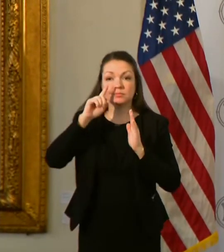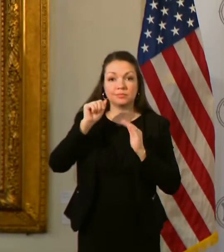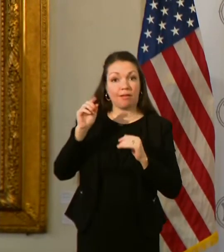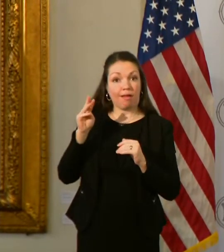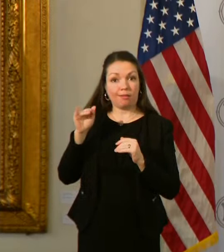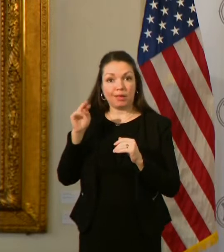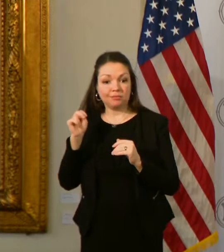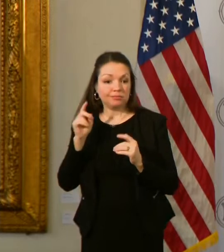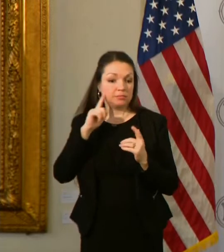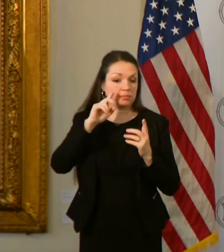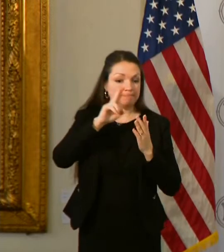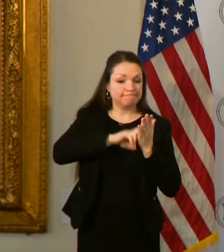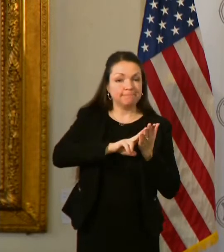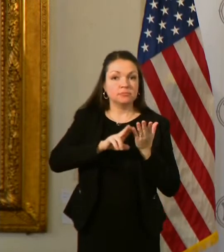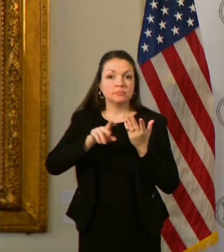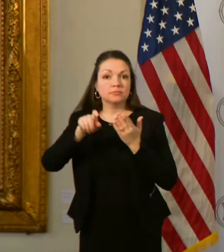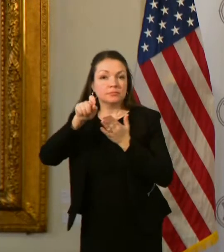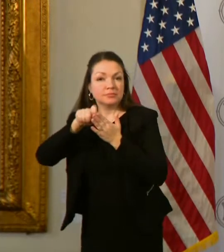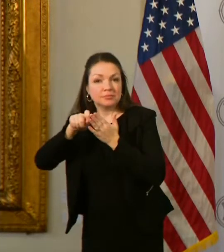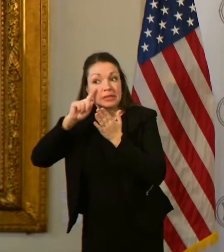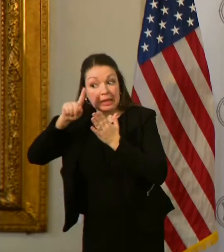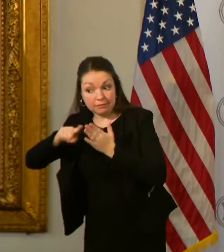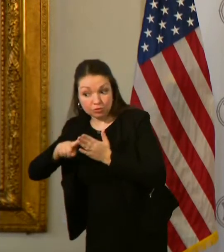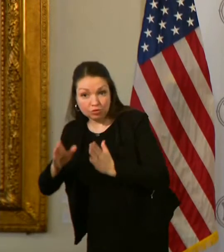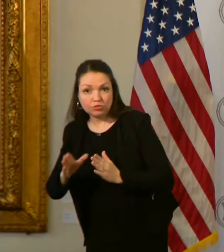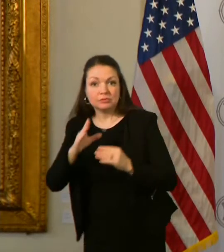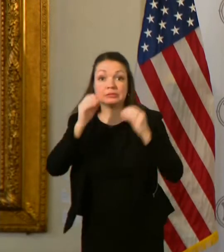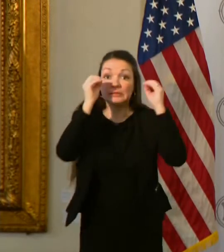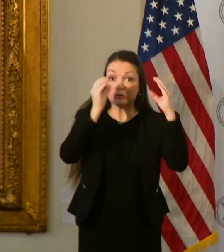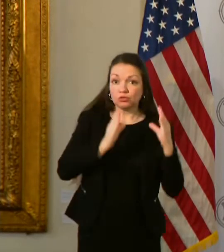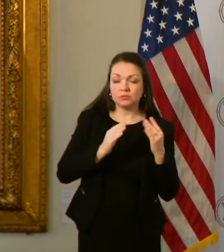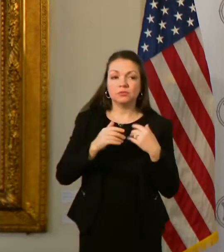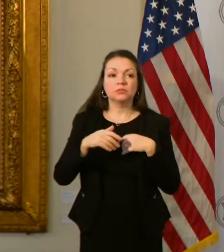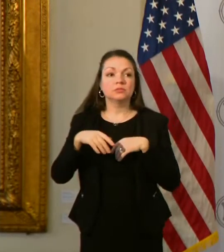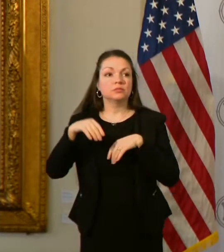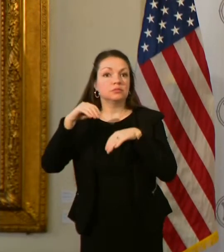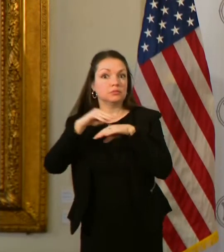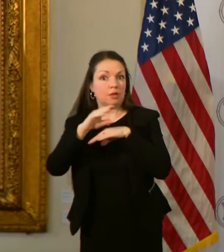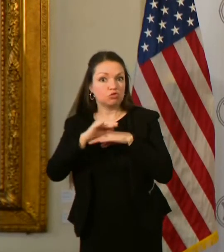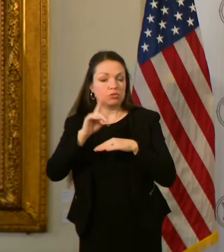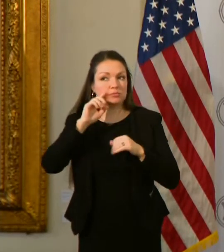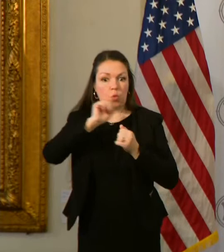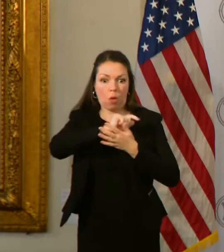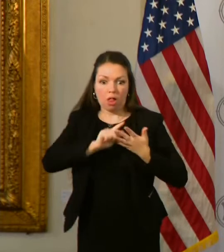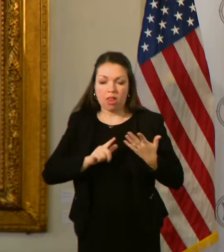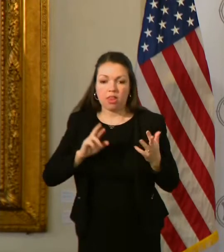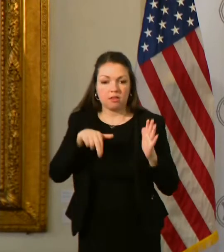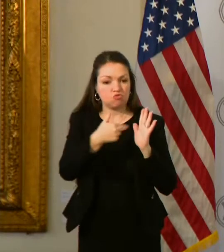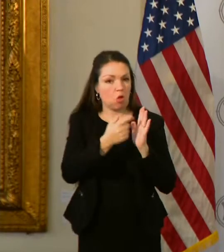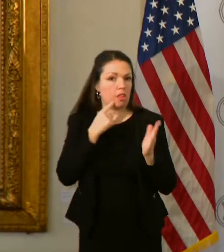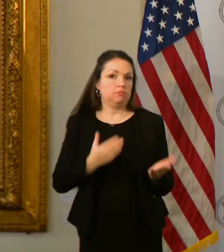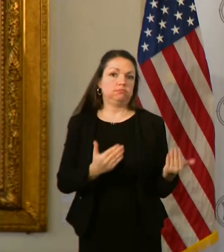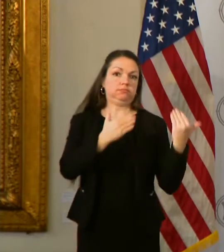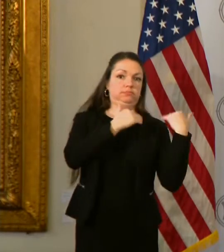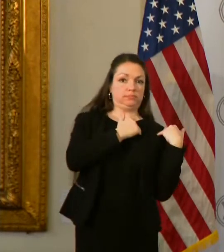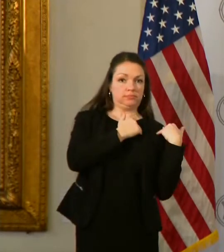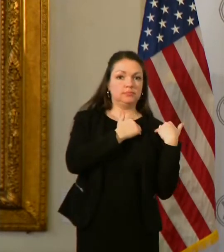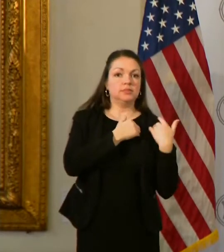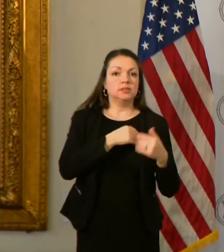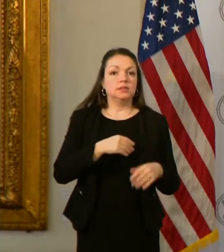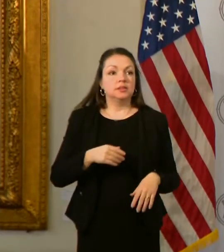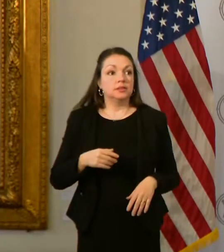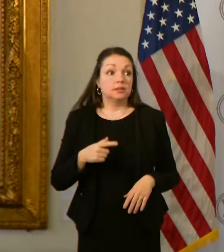investigators, as well as teachers and counselors. I say this as someone who has had the tremendous